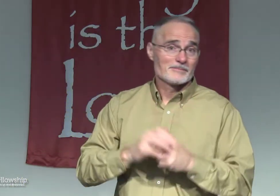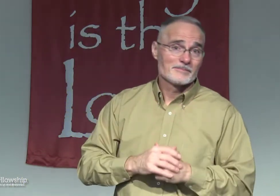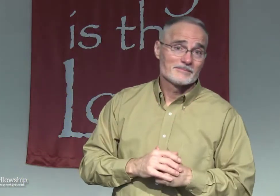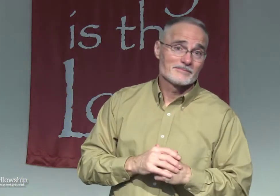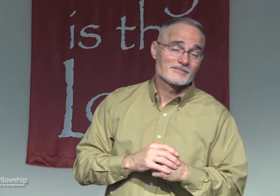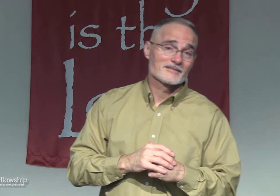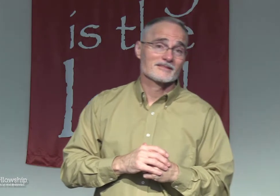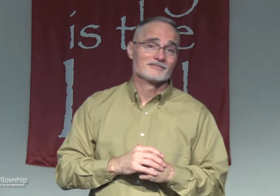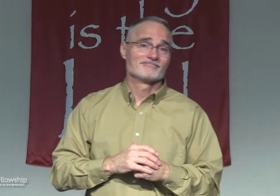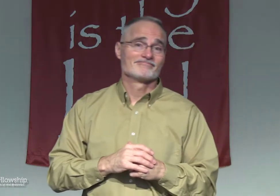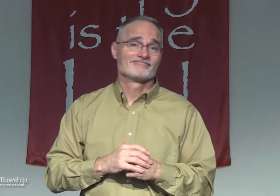Do you feel the same?